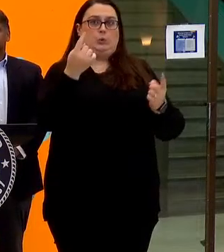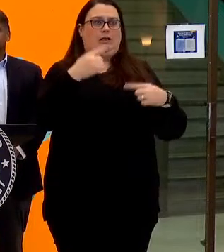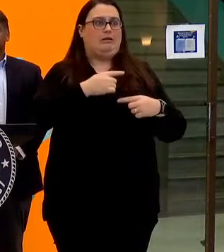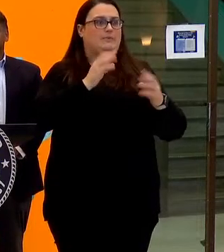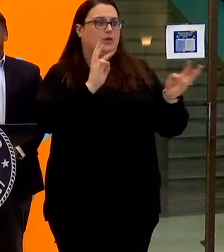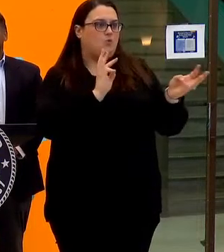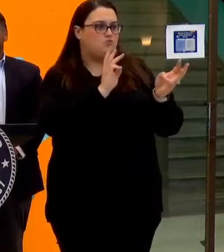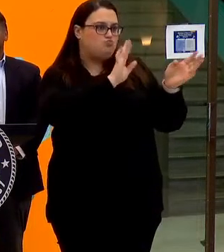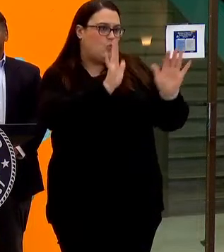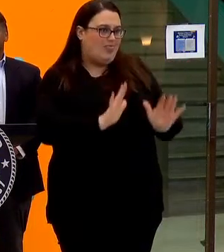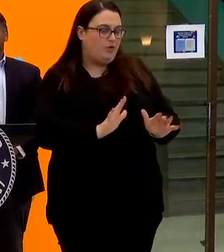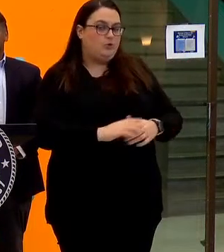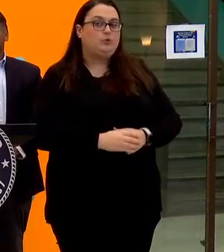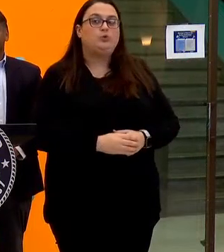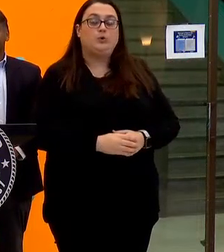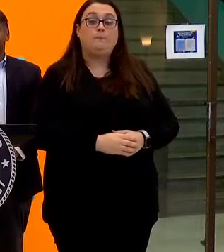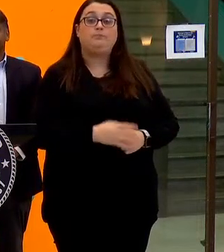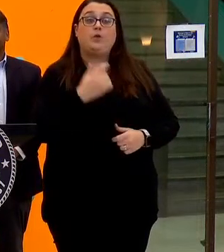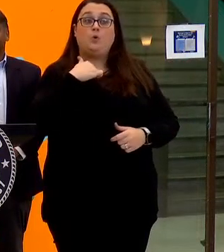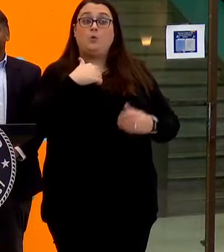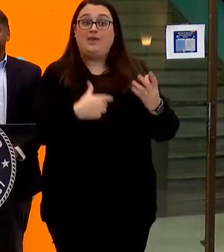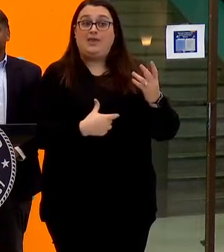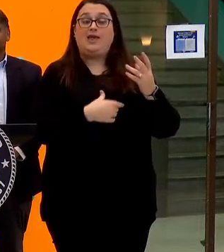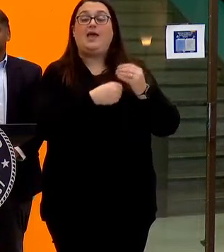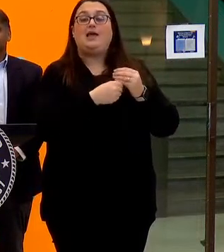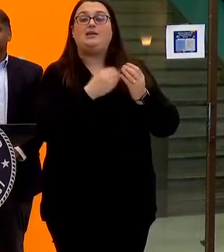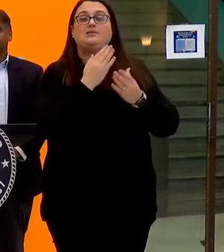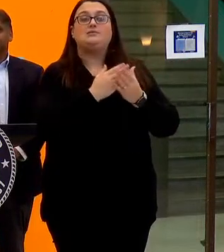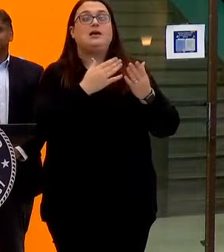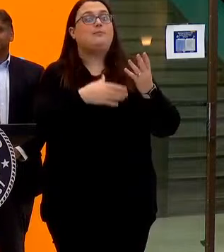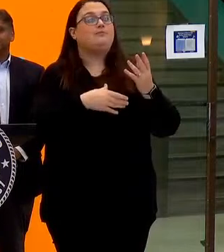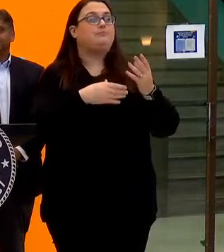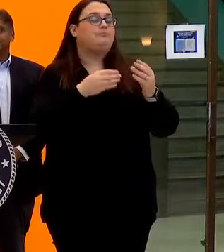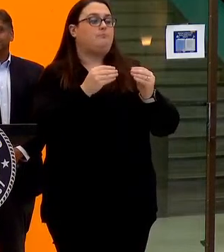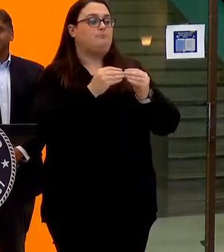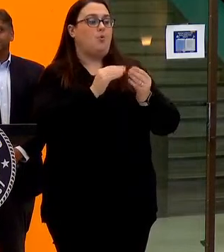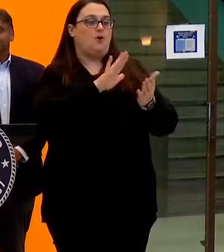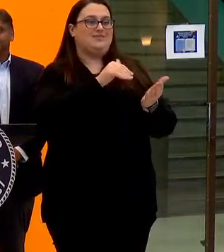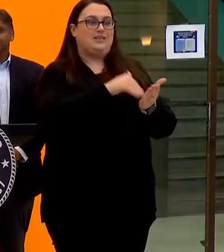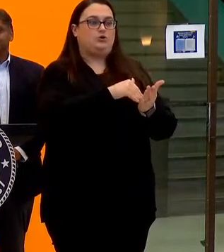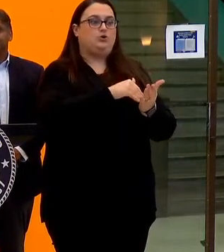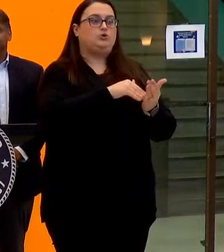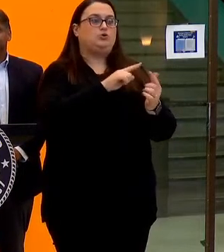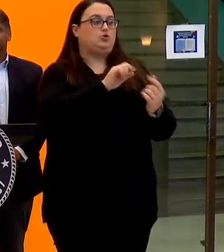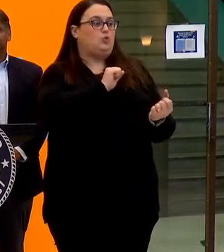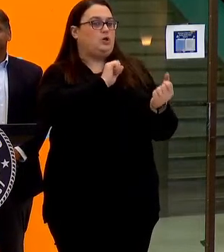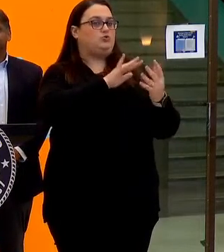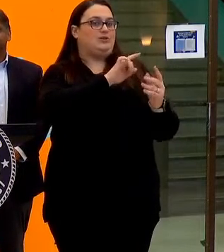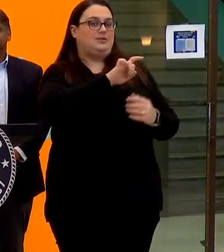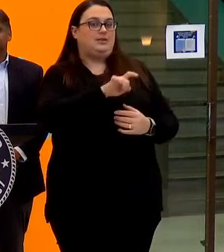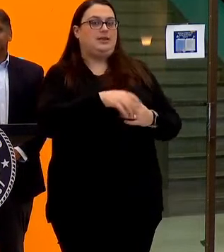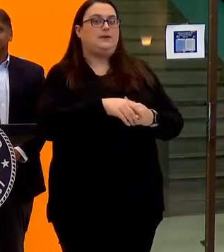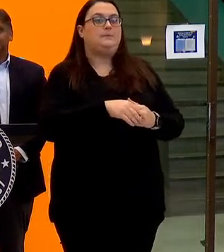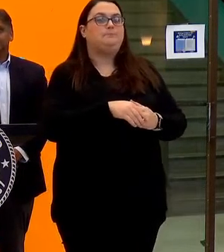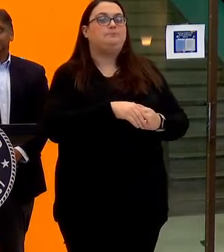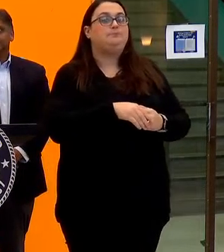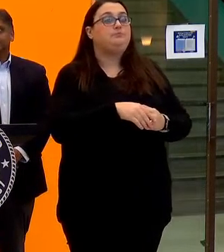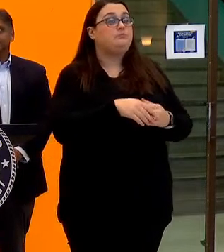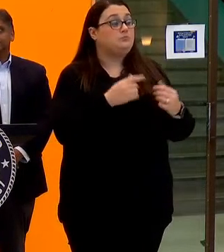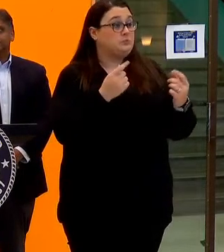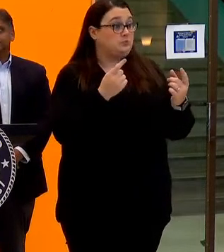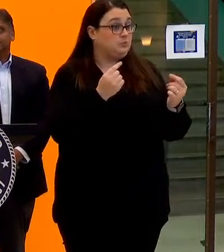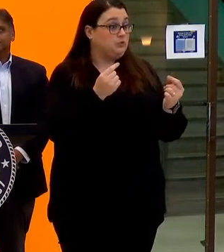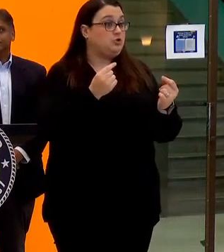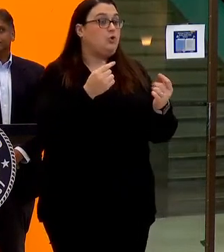inclement weather, we have added some additional sites to further address the need. What we are doing